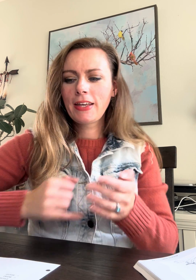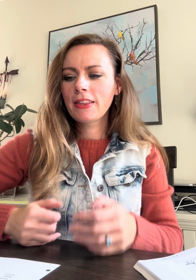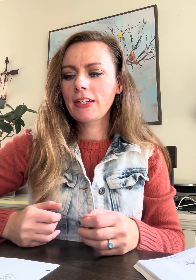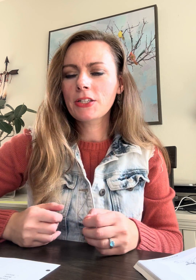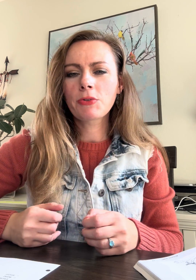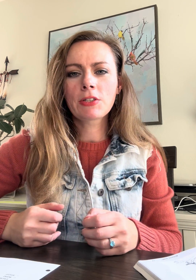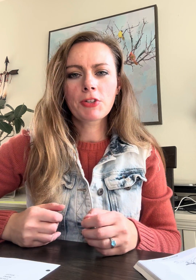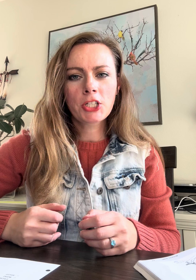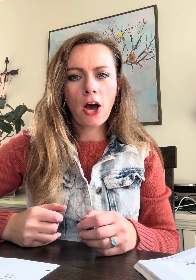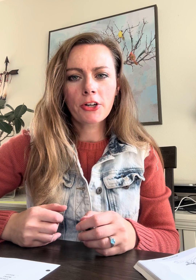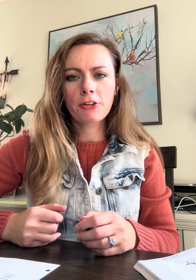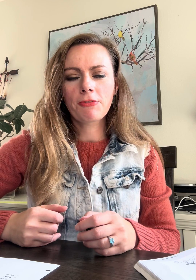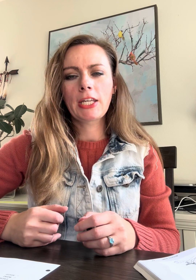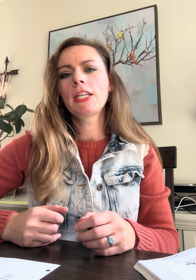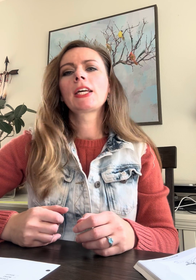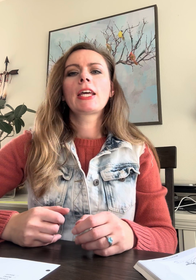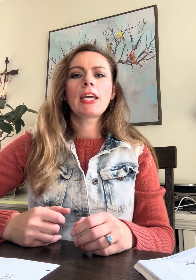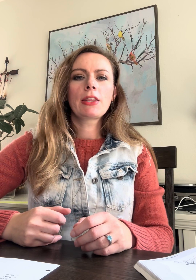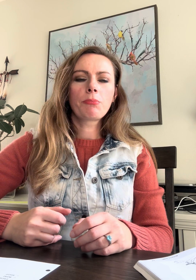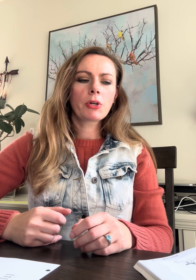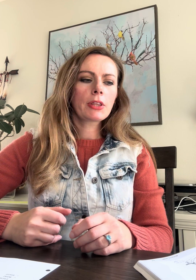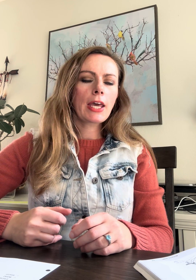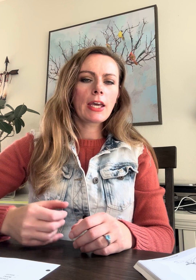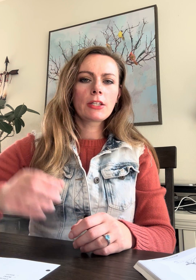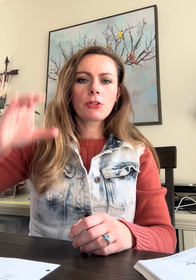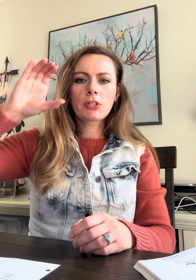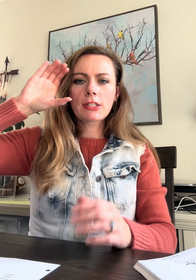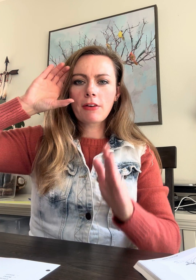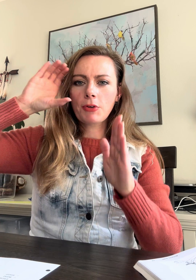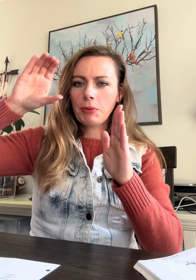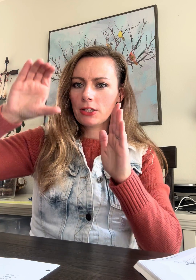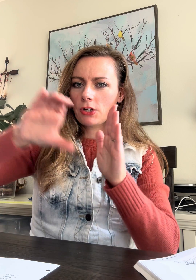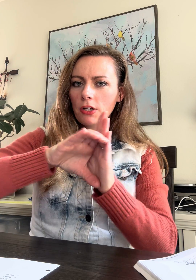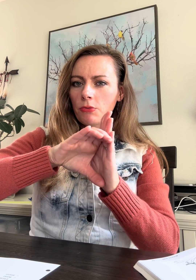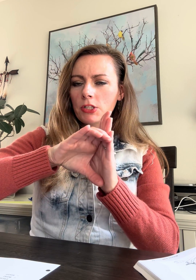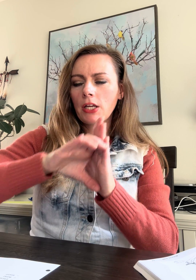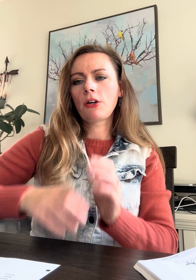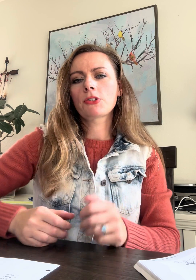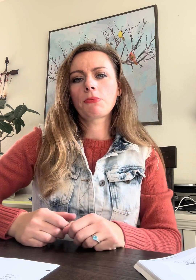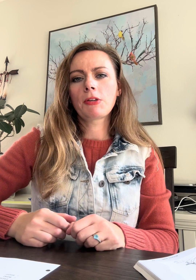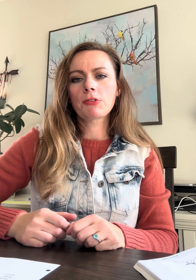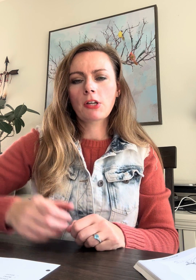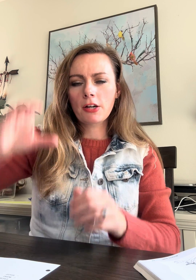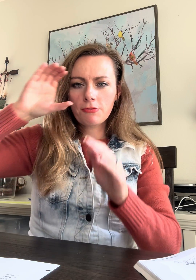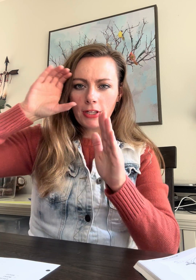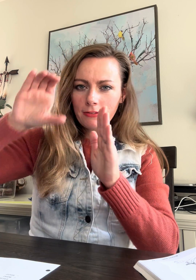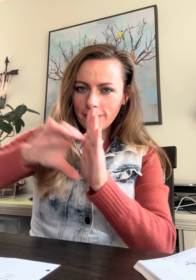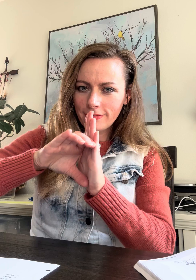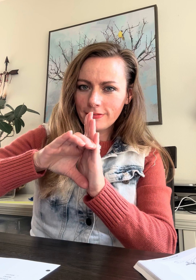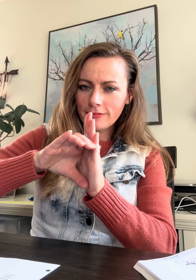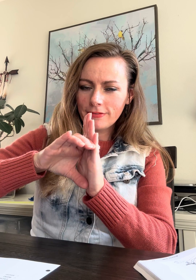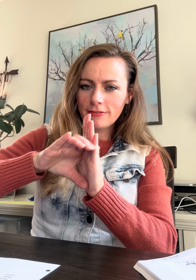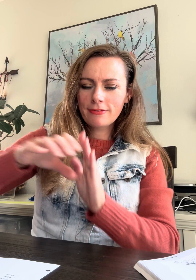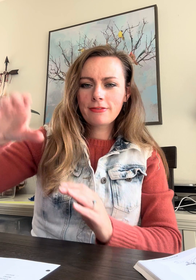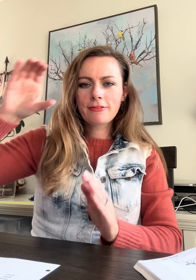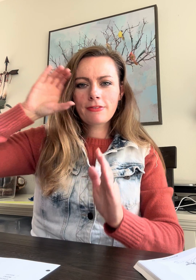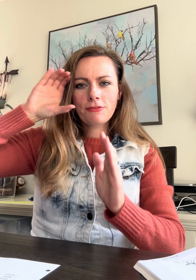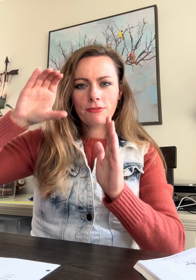The next one is photography. In the book, they do the sign for picture, which can also be photography.